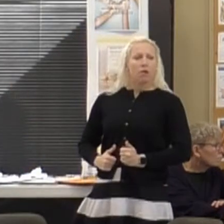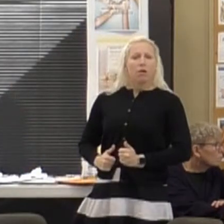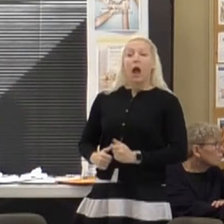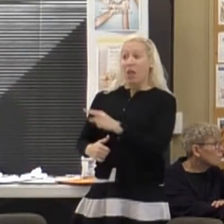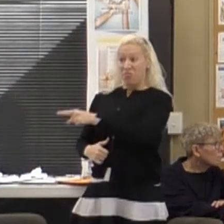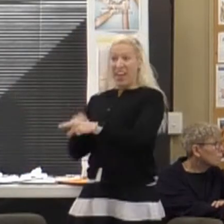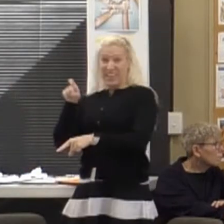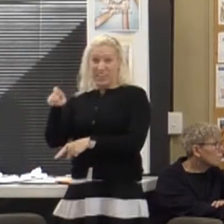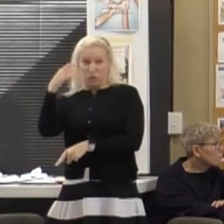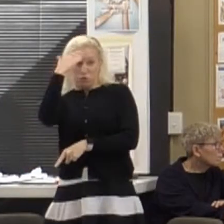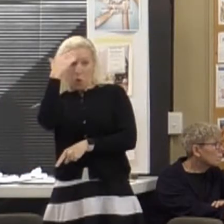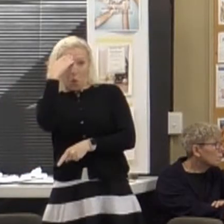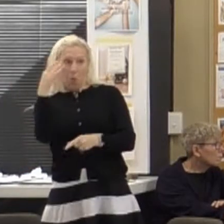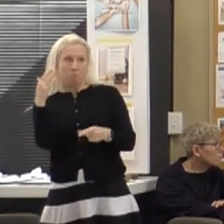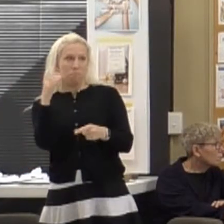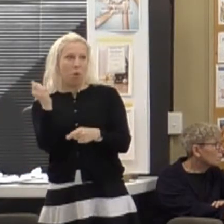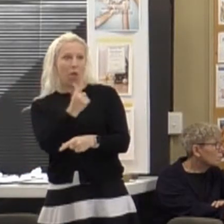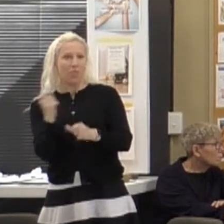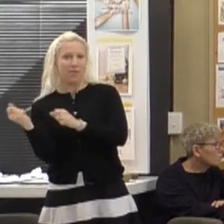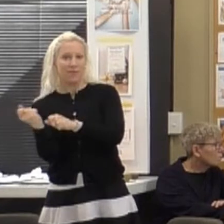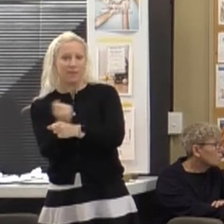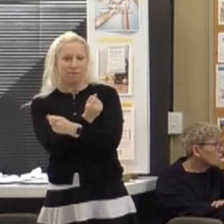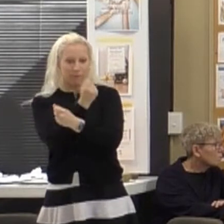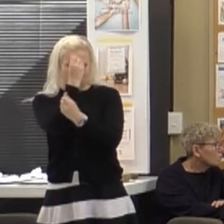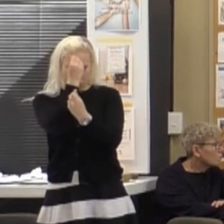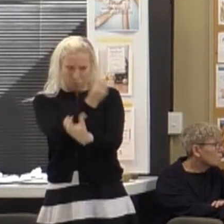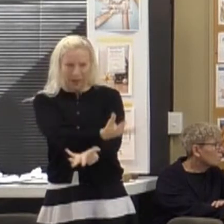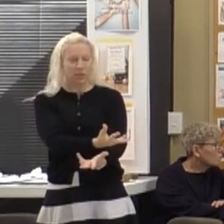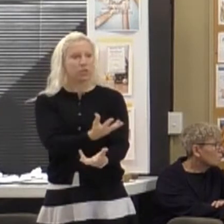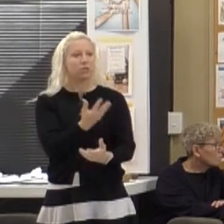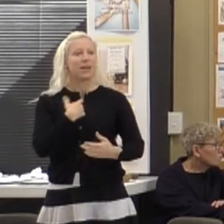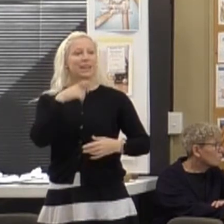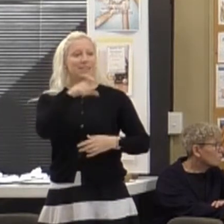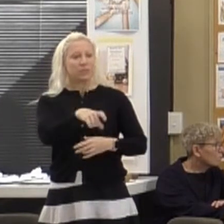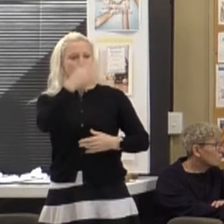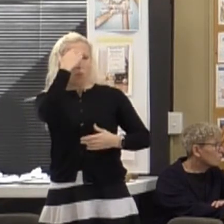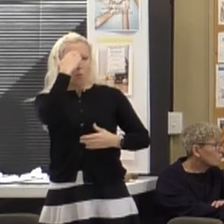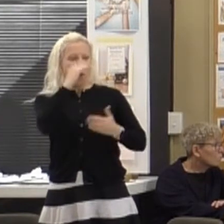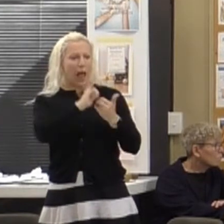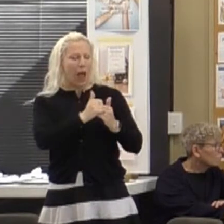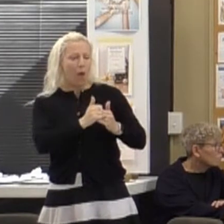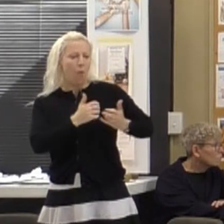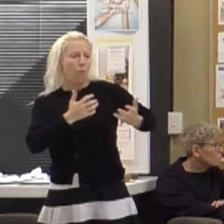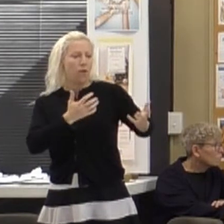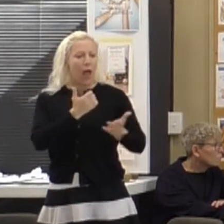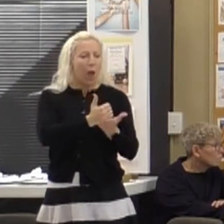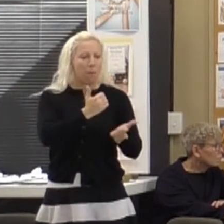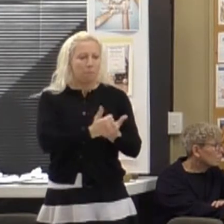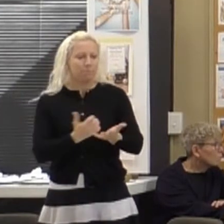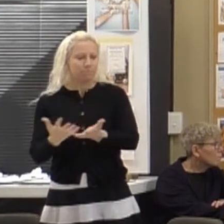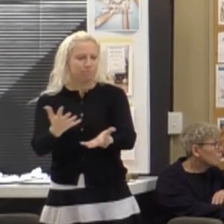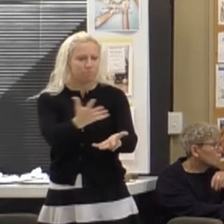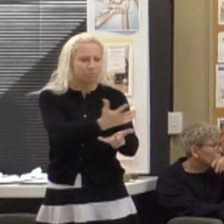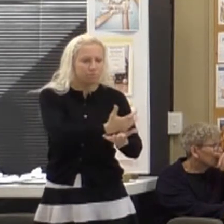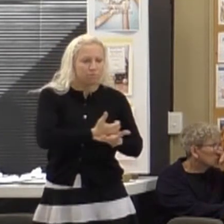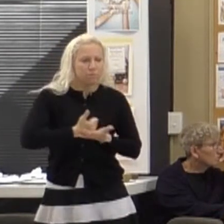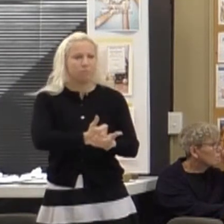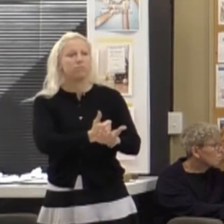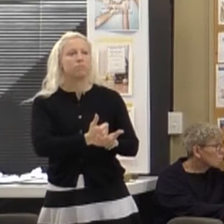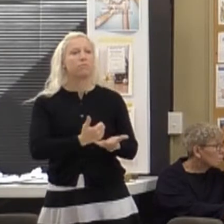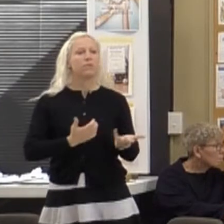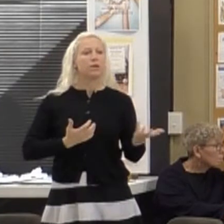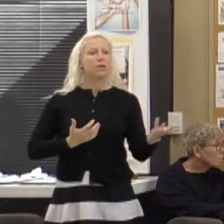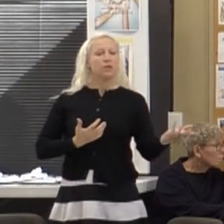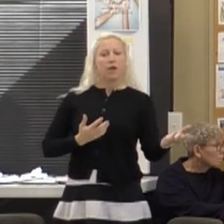etc. Absolutely. But then the doctor or medical provider needs to get all of that information and then needs how to